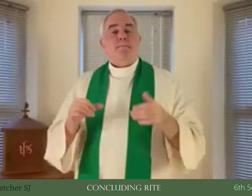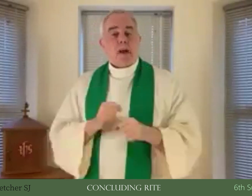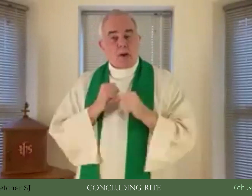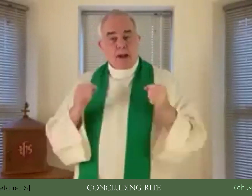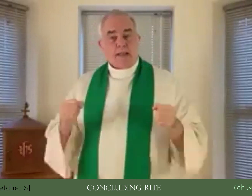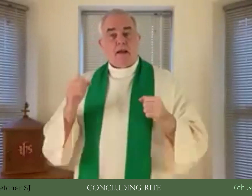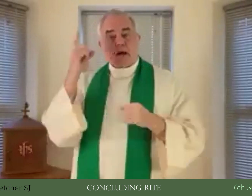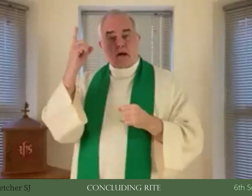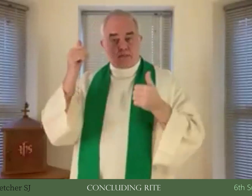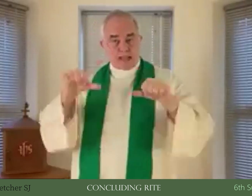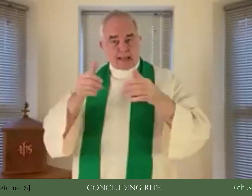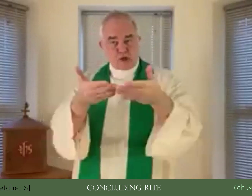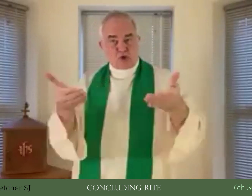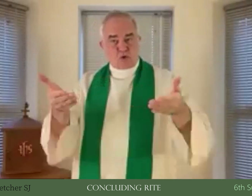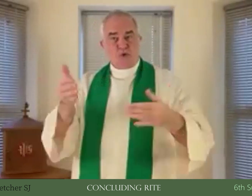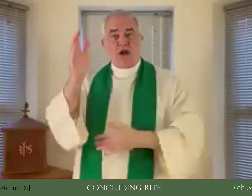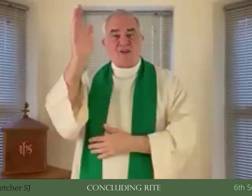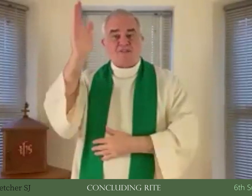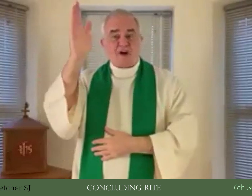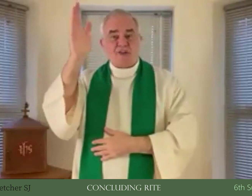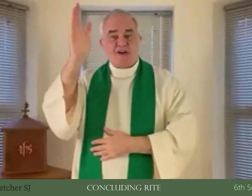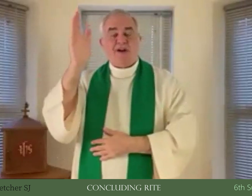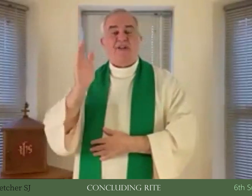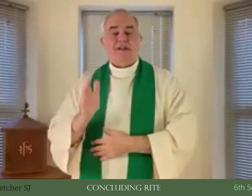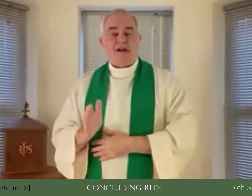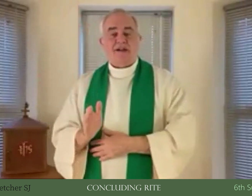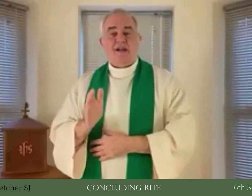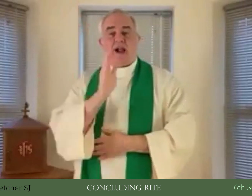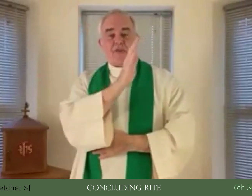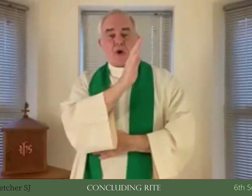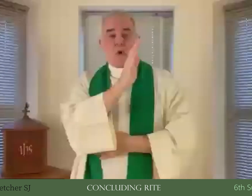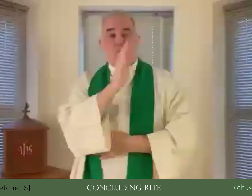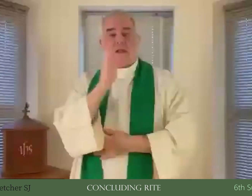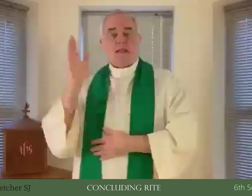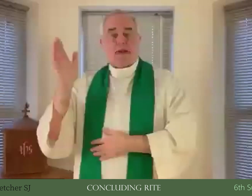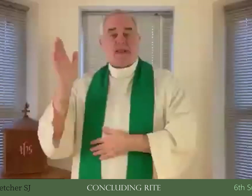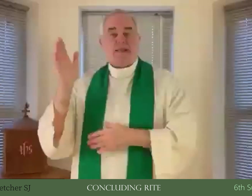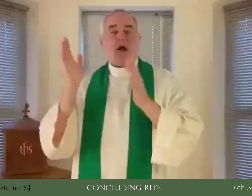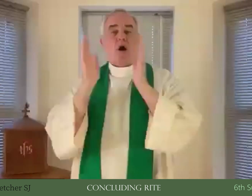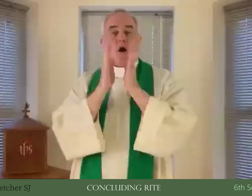May Almighty God bless you, the Father, the Son, and the Holy Spirit.